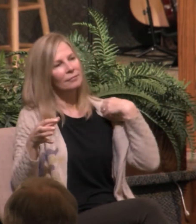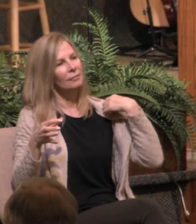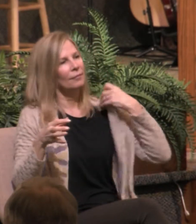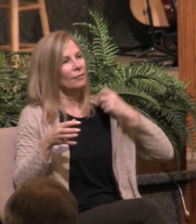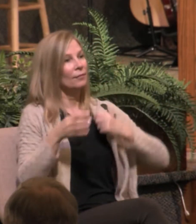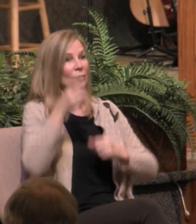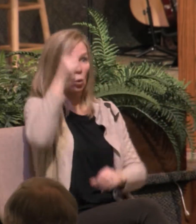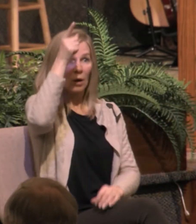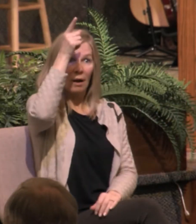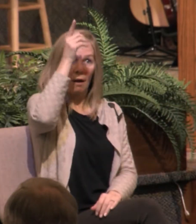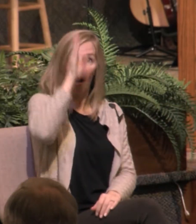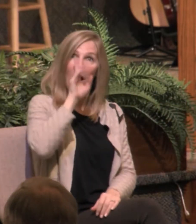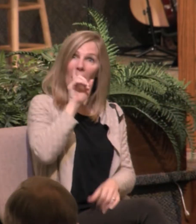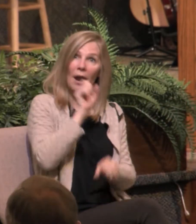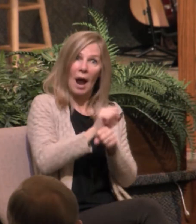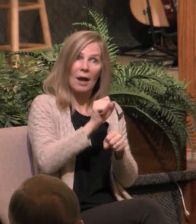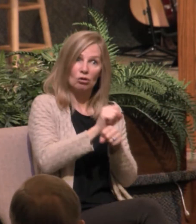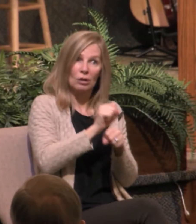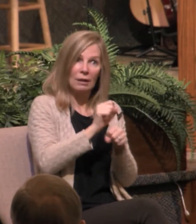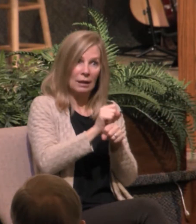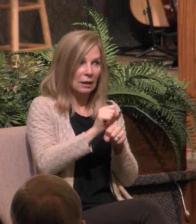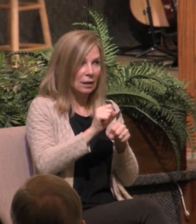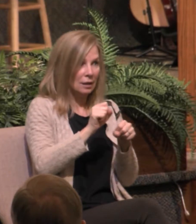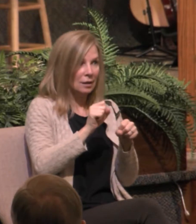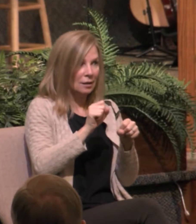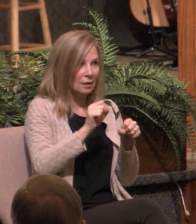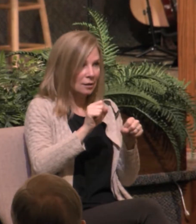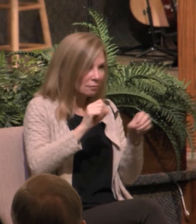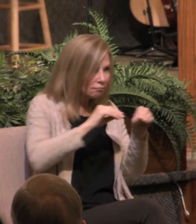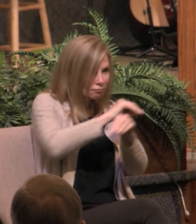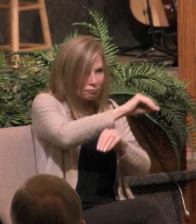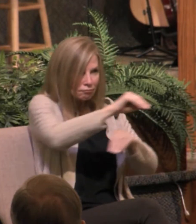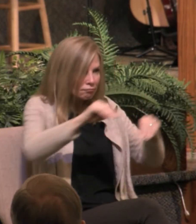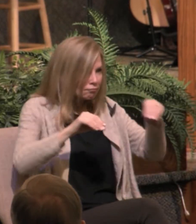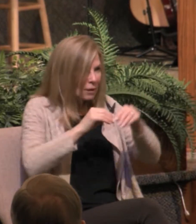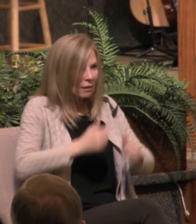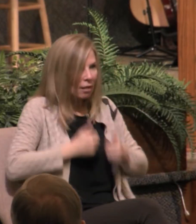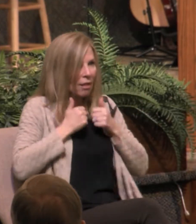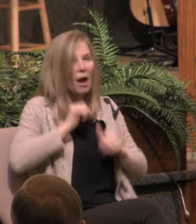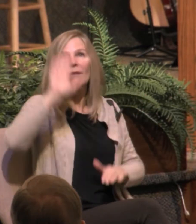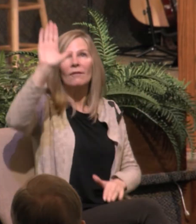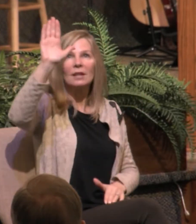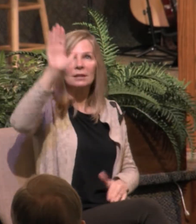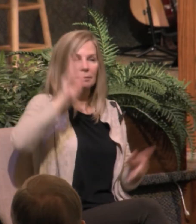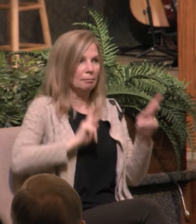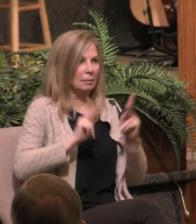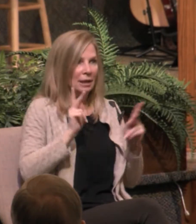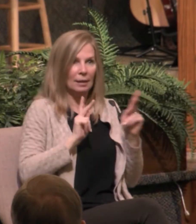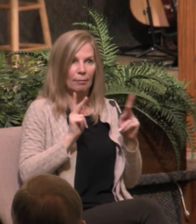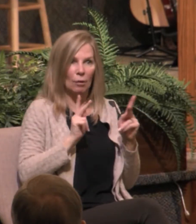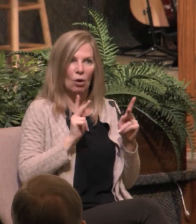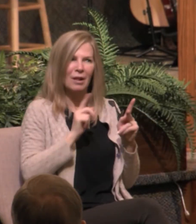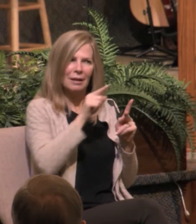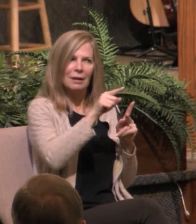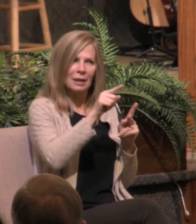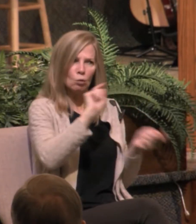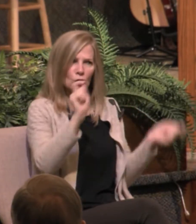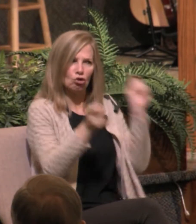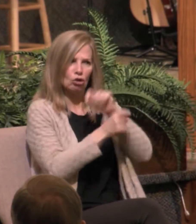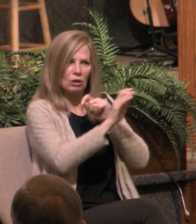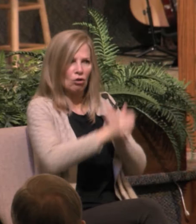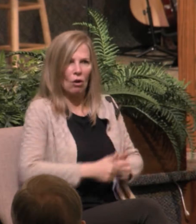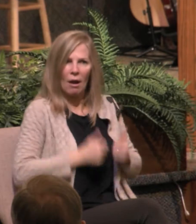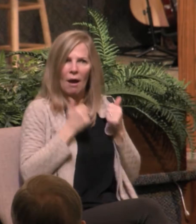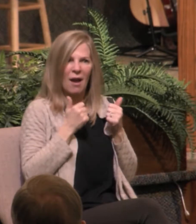And God actually reordered the life of his people, who for hundreds of years now had been slaves in Egypt. He was reordering